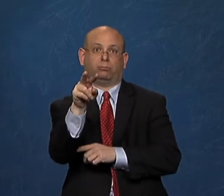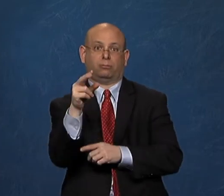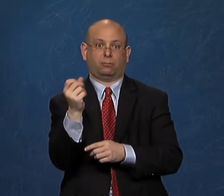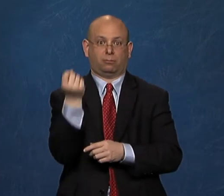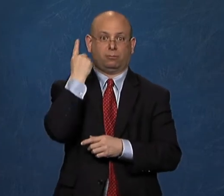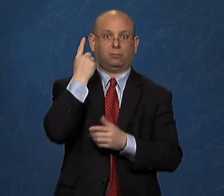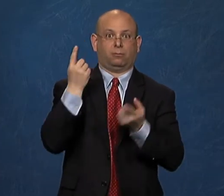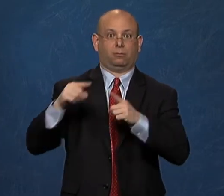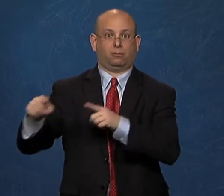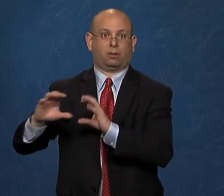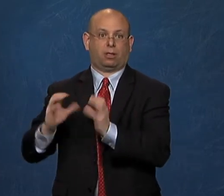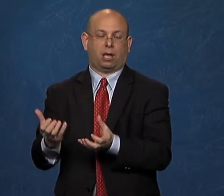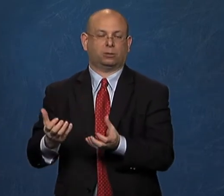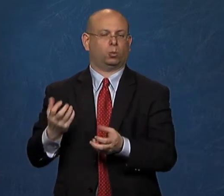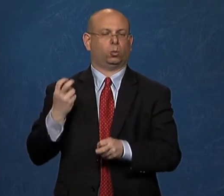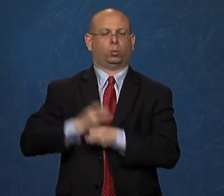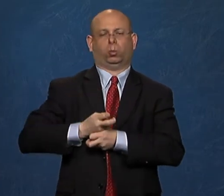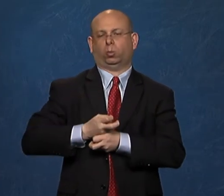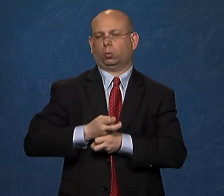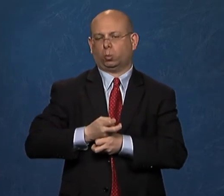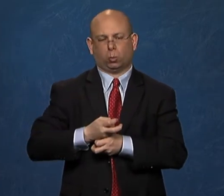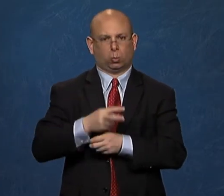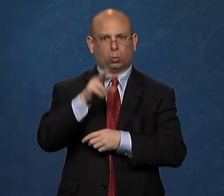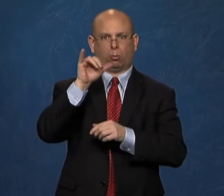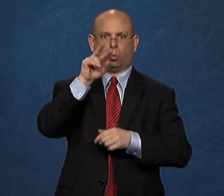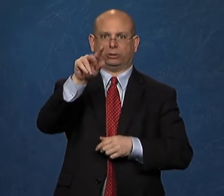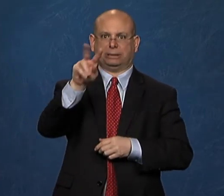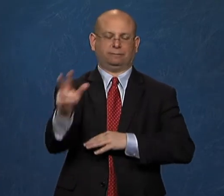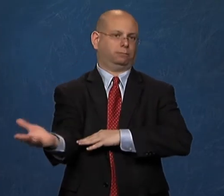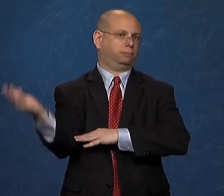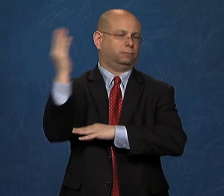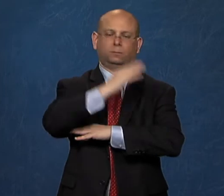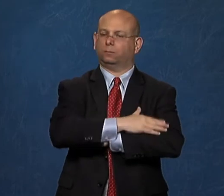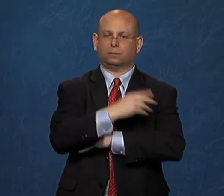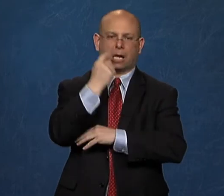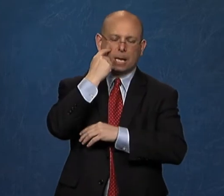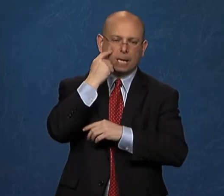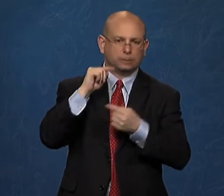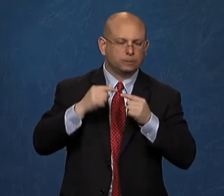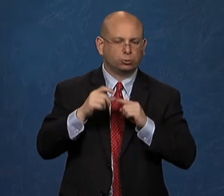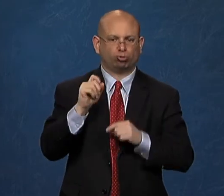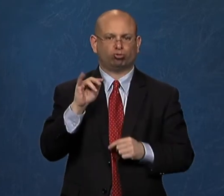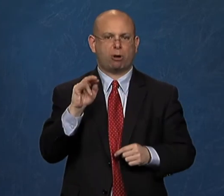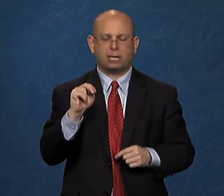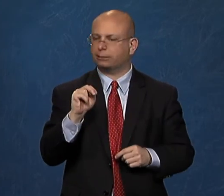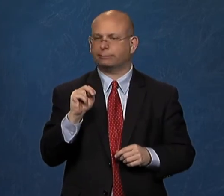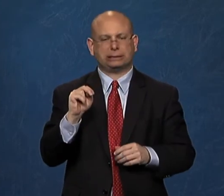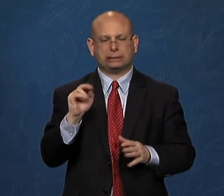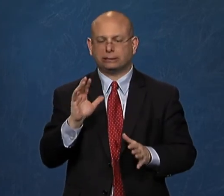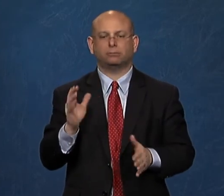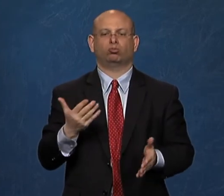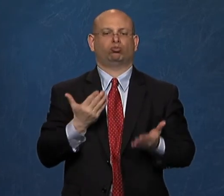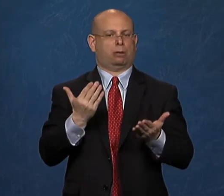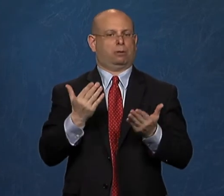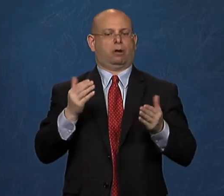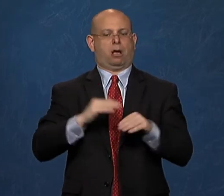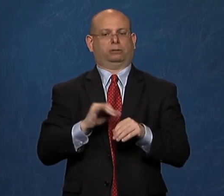I can't imagine having a deaf child watching a VRI interpreter all day long as they're being educated. Just imagine the eye strain that would